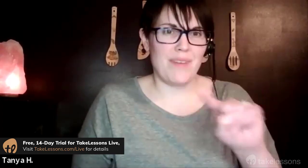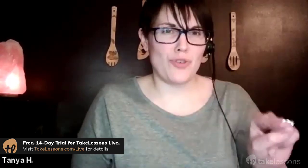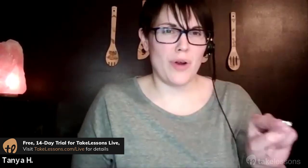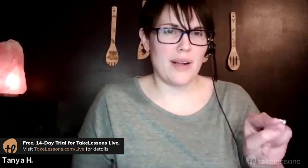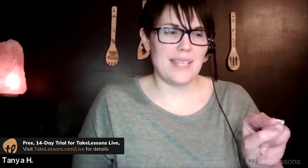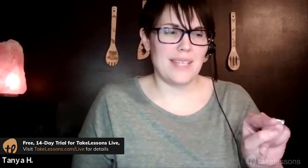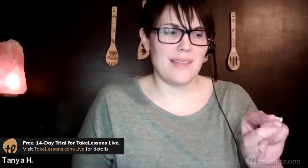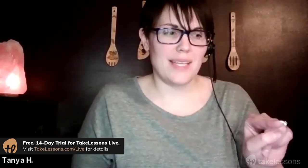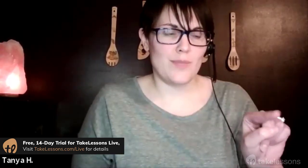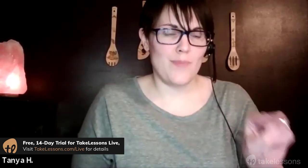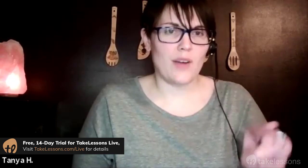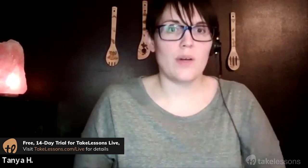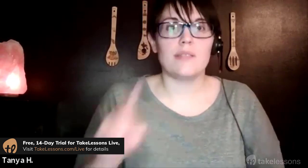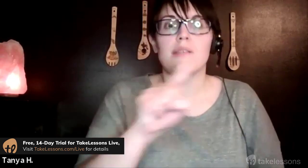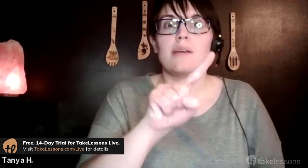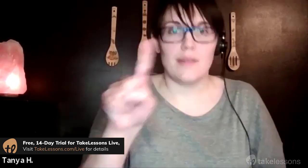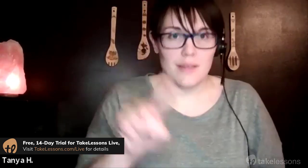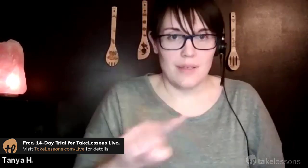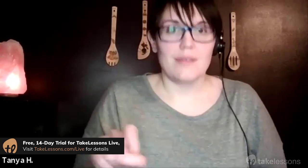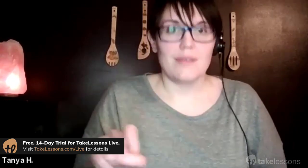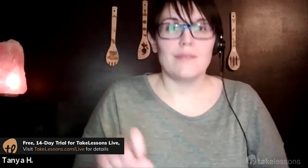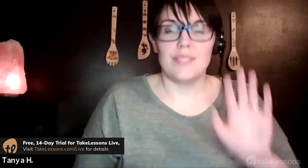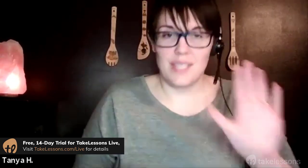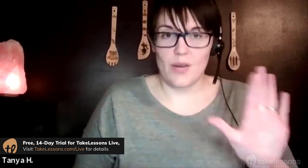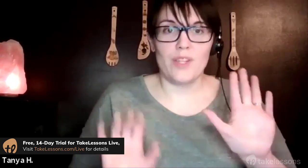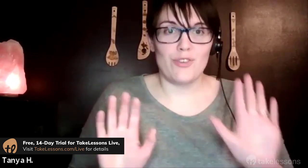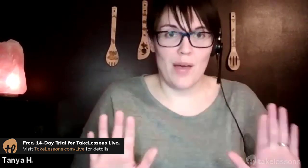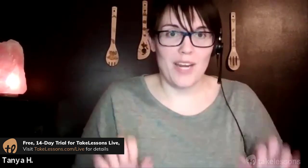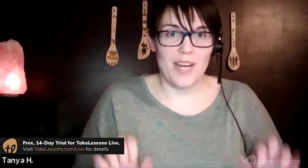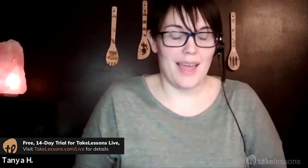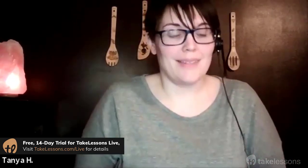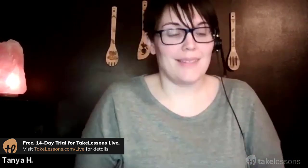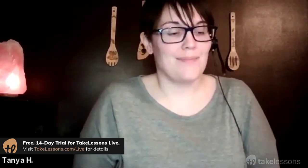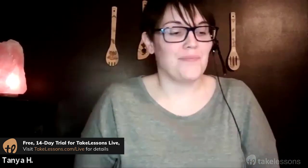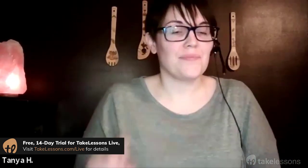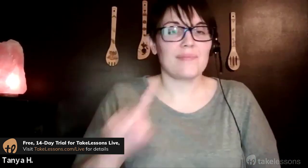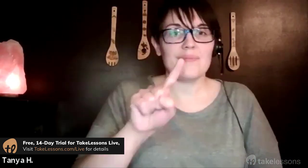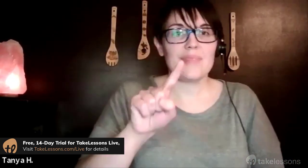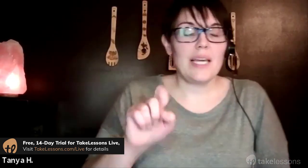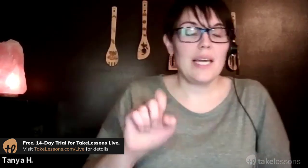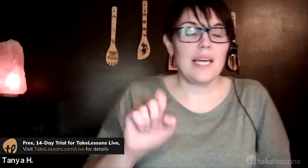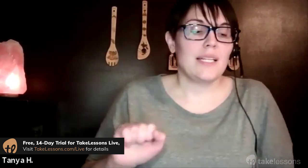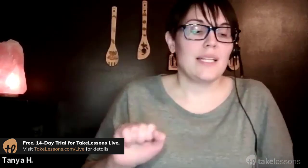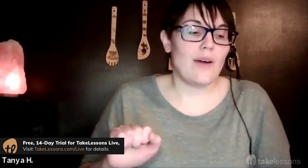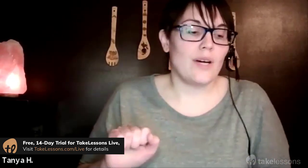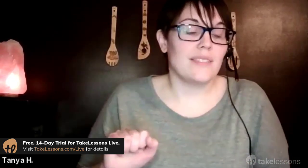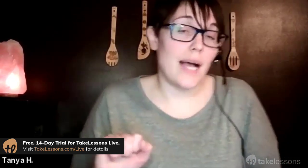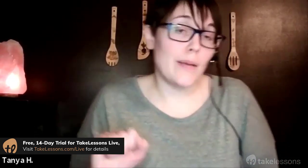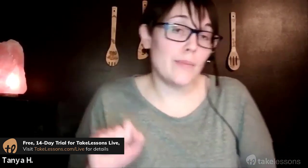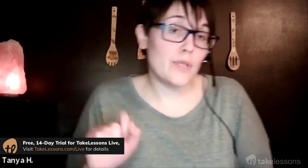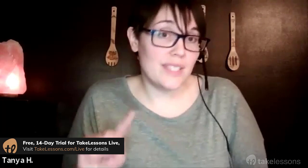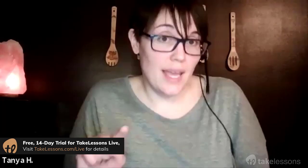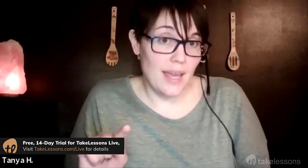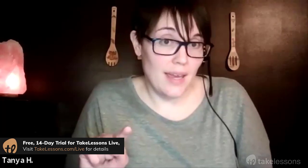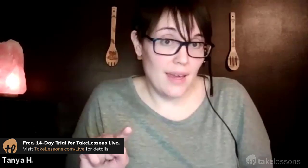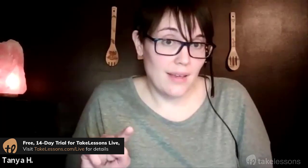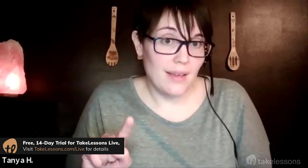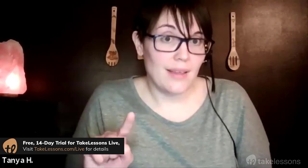draw a Z, then it's backwards. Stick with your dominant hand. Now, a double Z can be